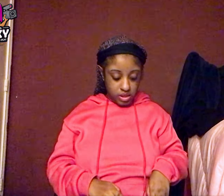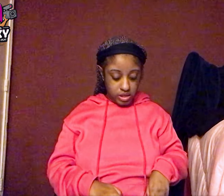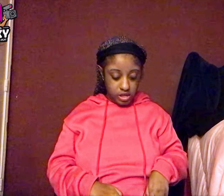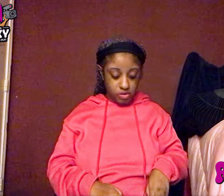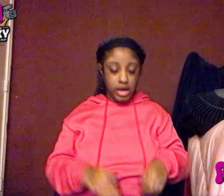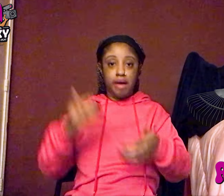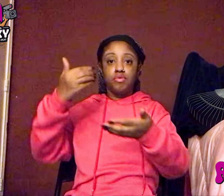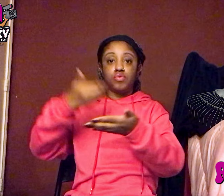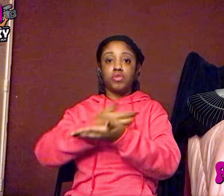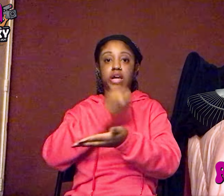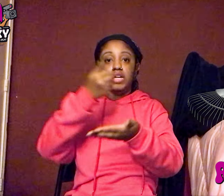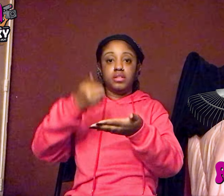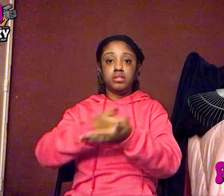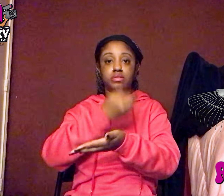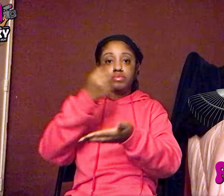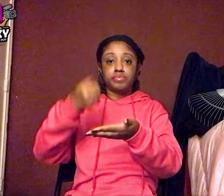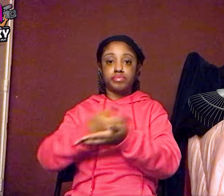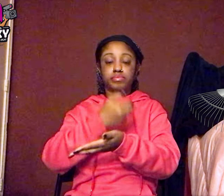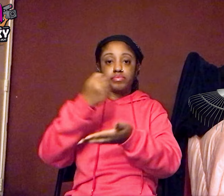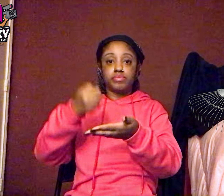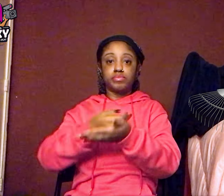Then you have rake.